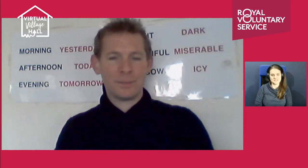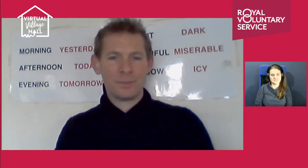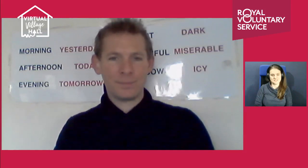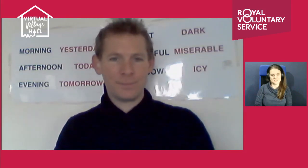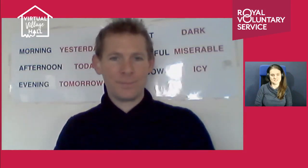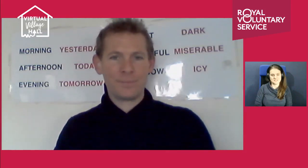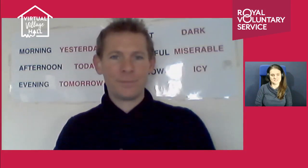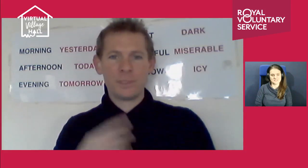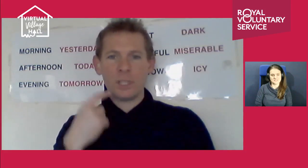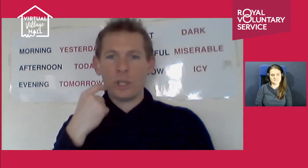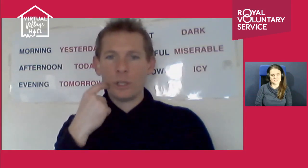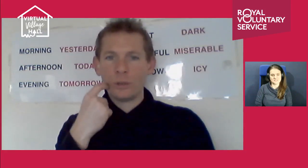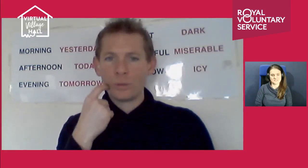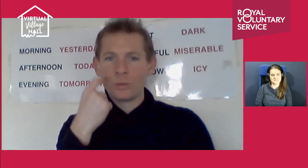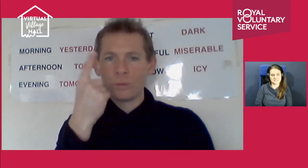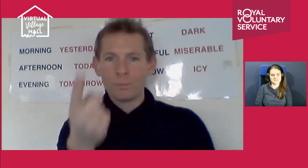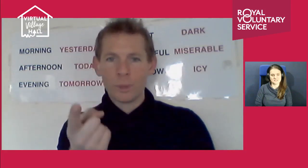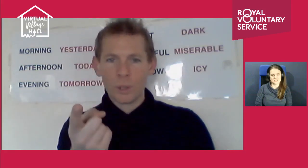Today.